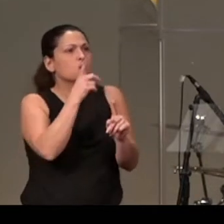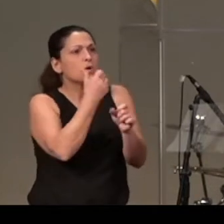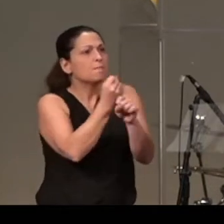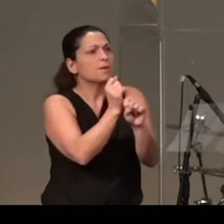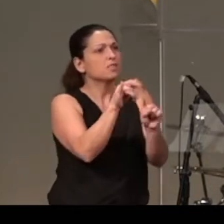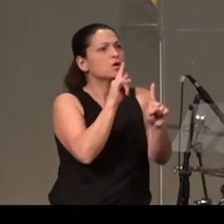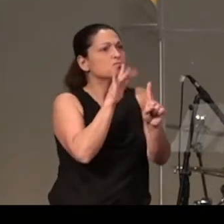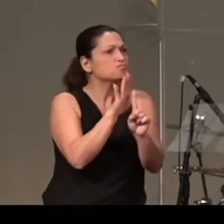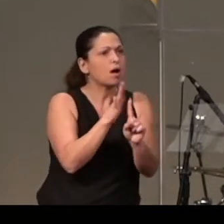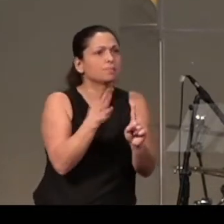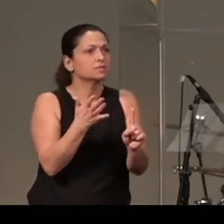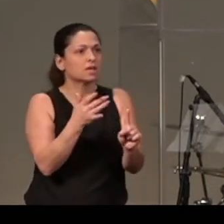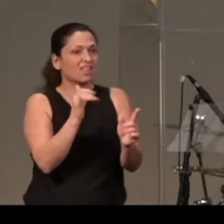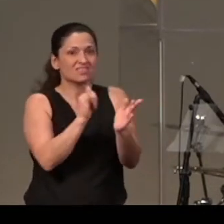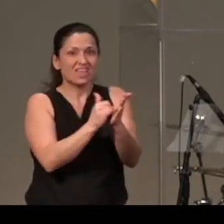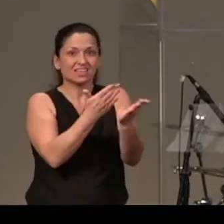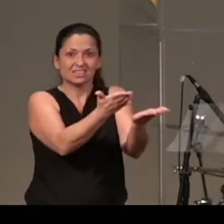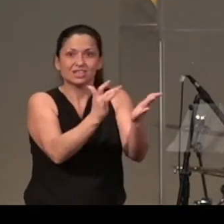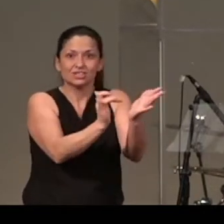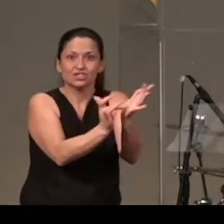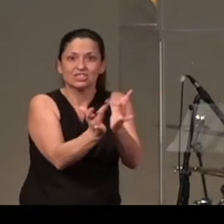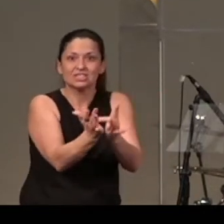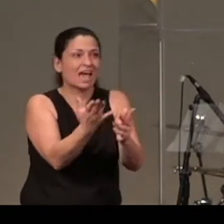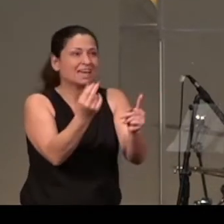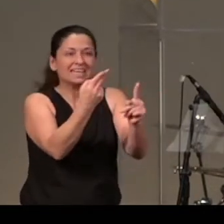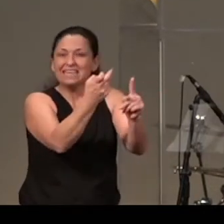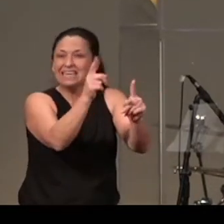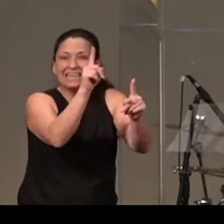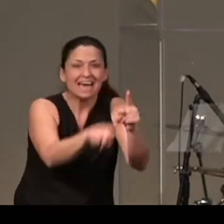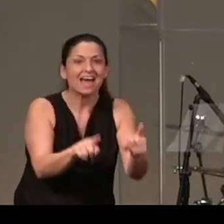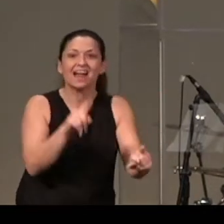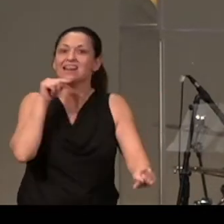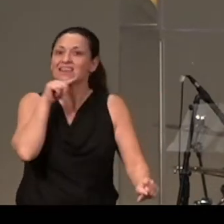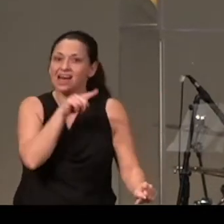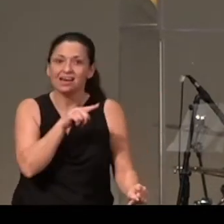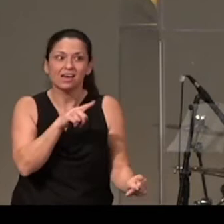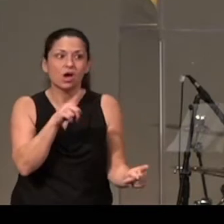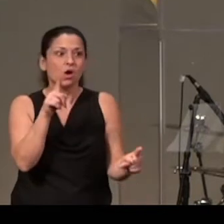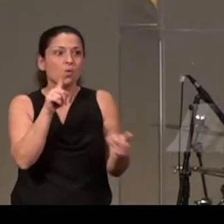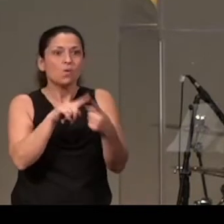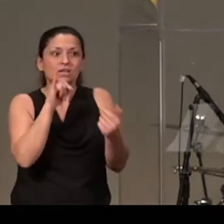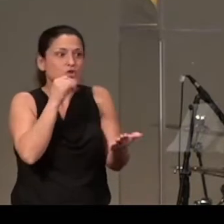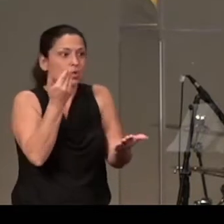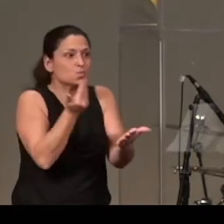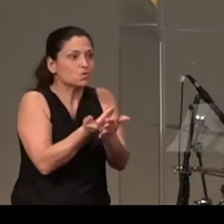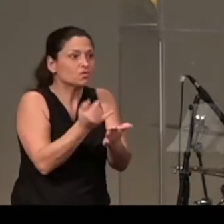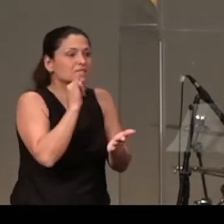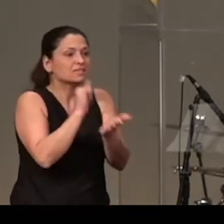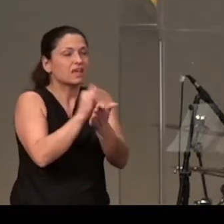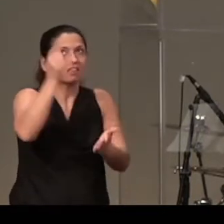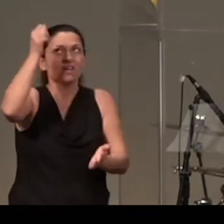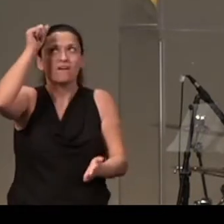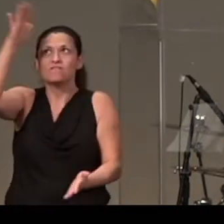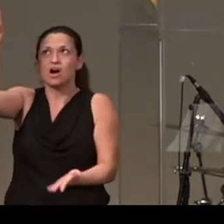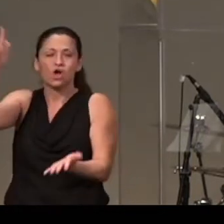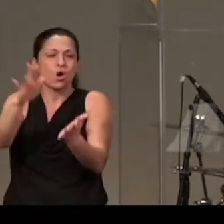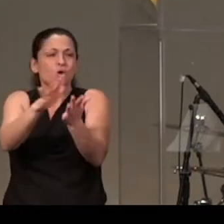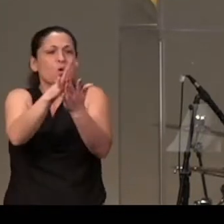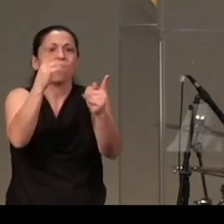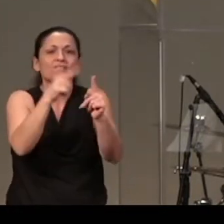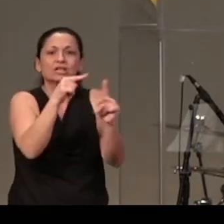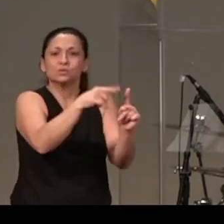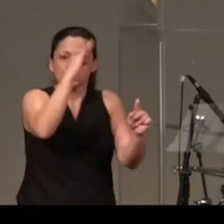He's God who cannot lie. And what's the evidence for that? The evidence is the Father glorified the Son. What's the